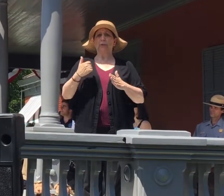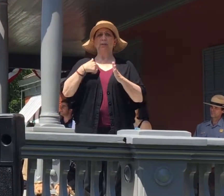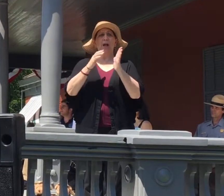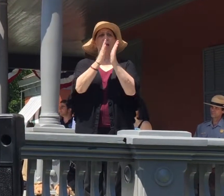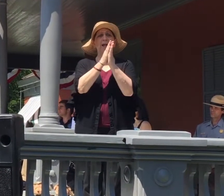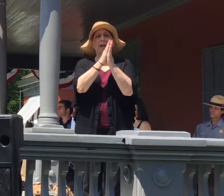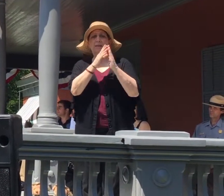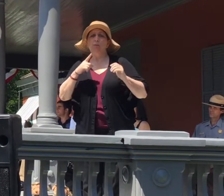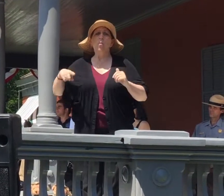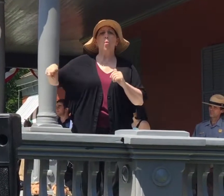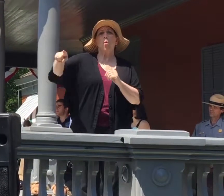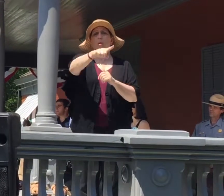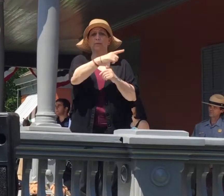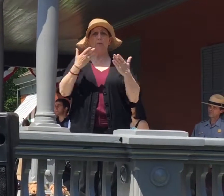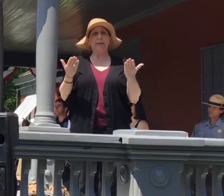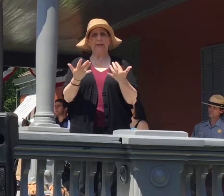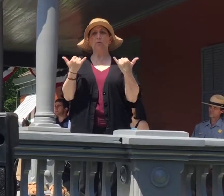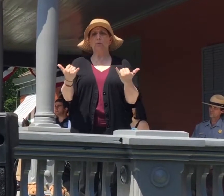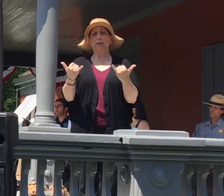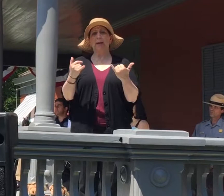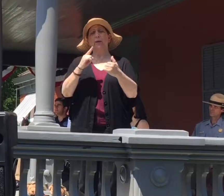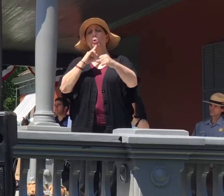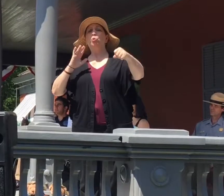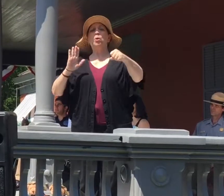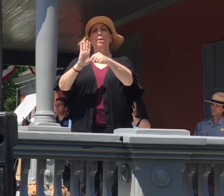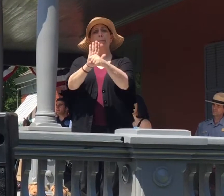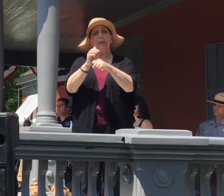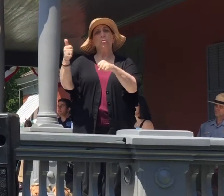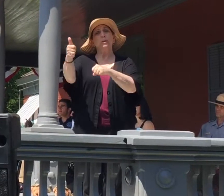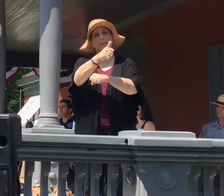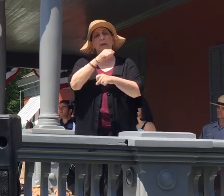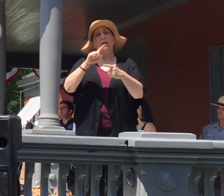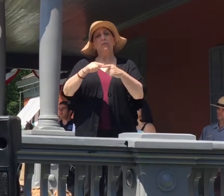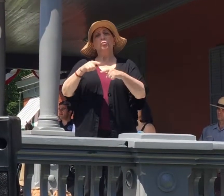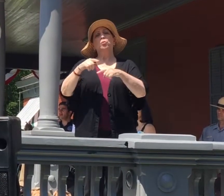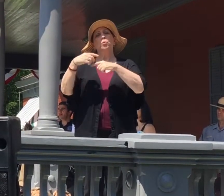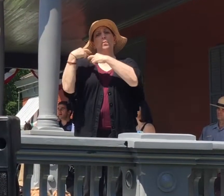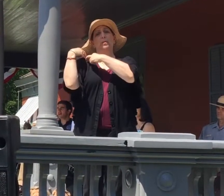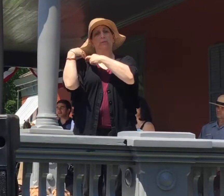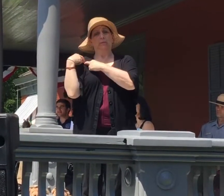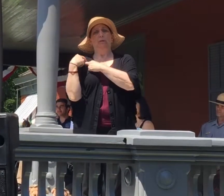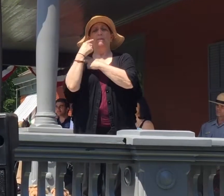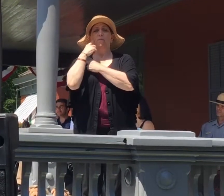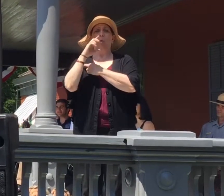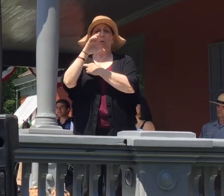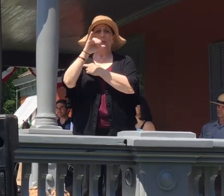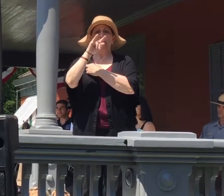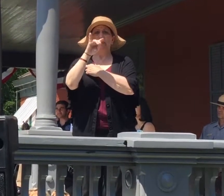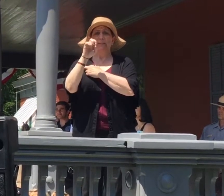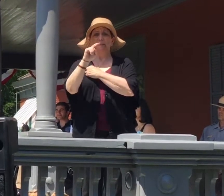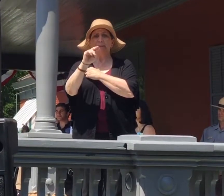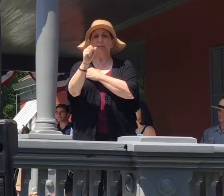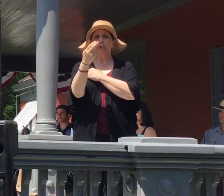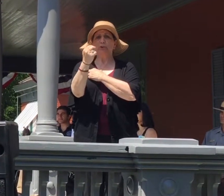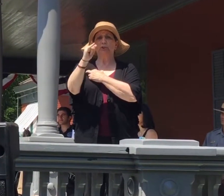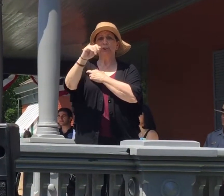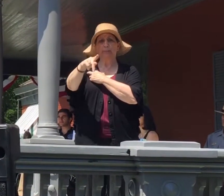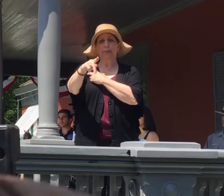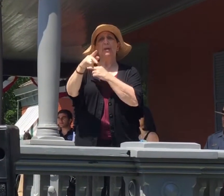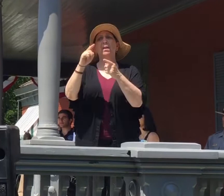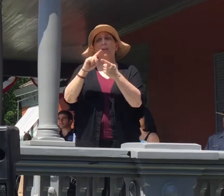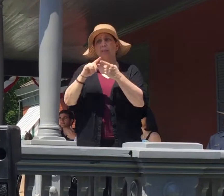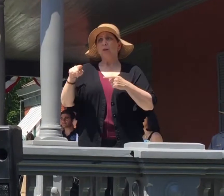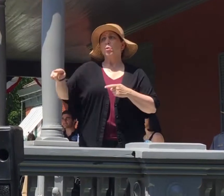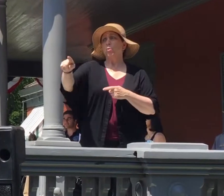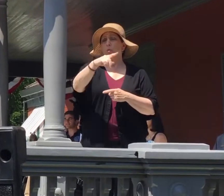every one of you here today to recommit yourself to the duties of citizenship, that you carry your